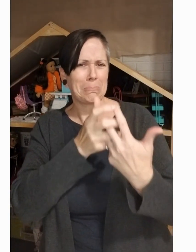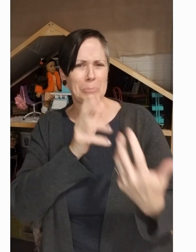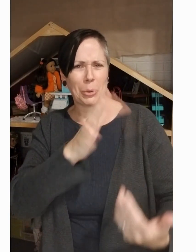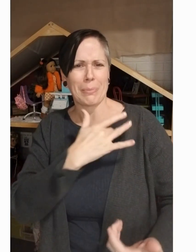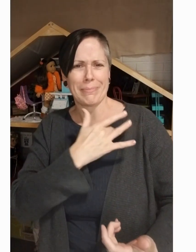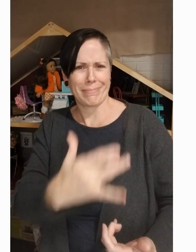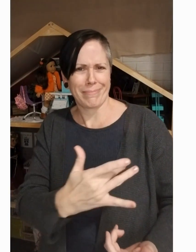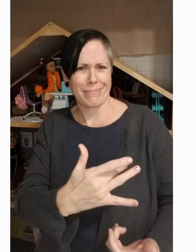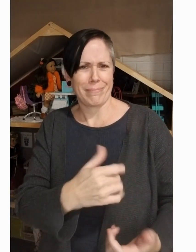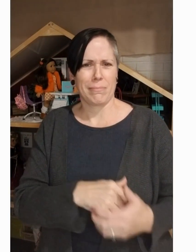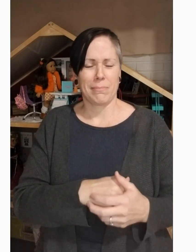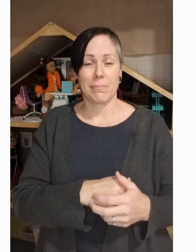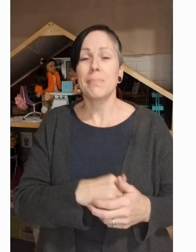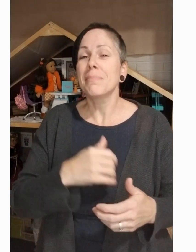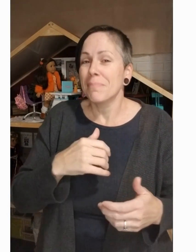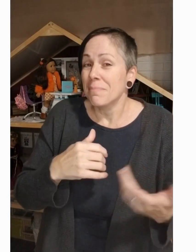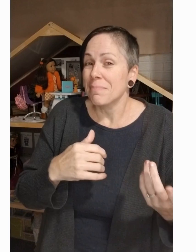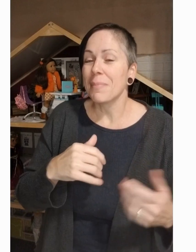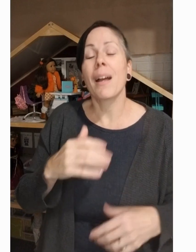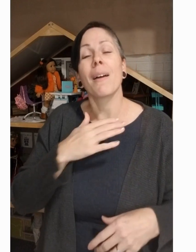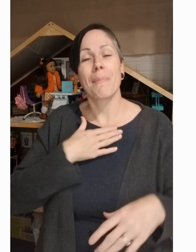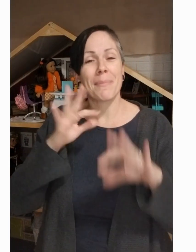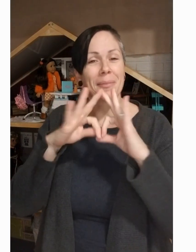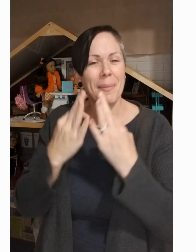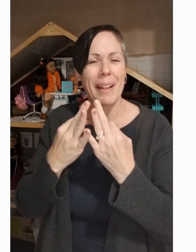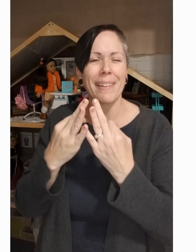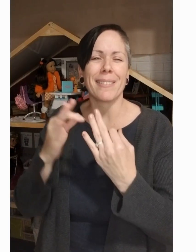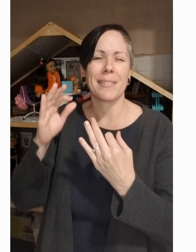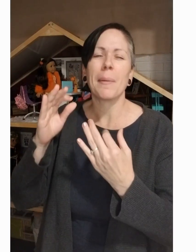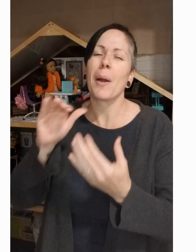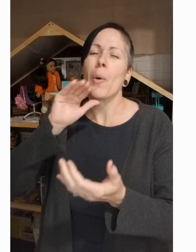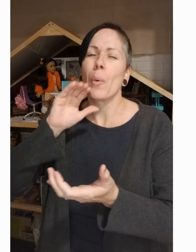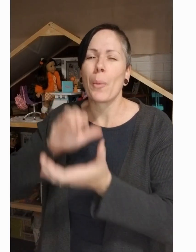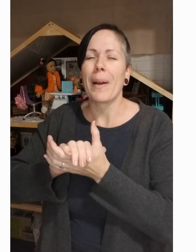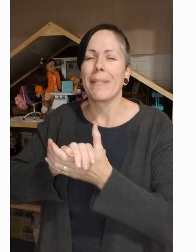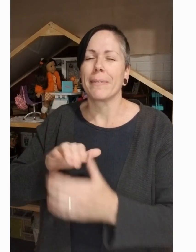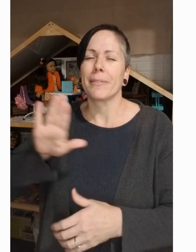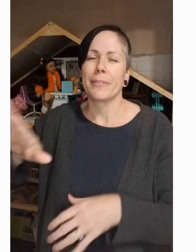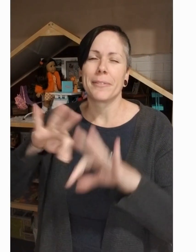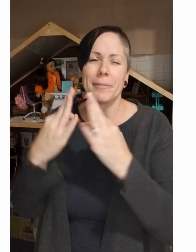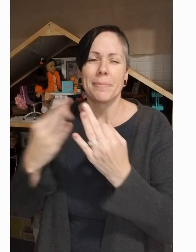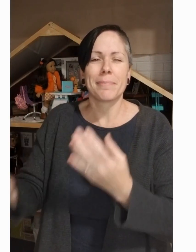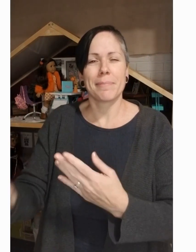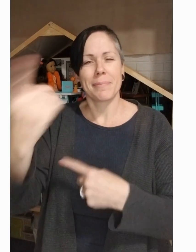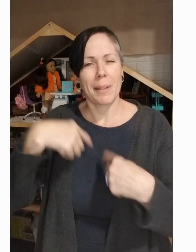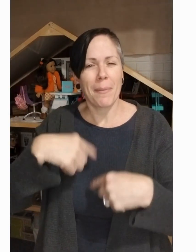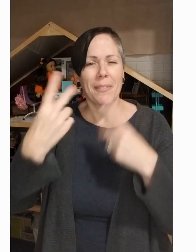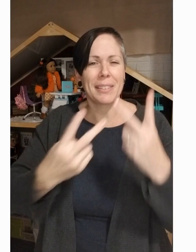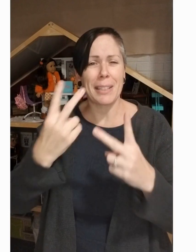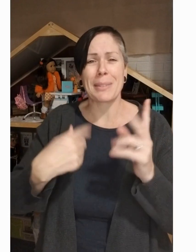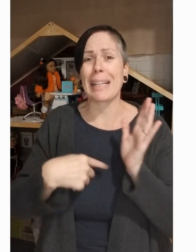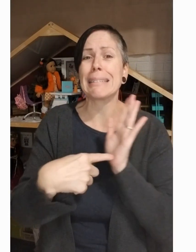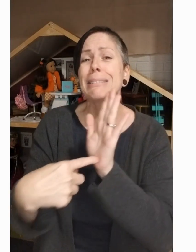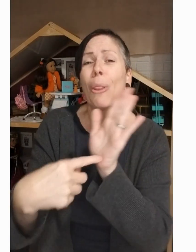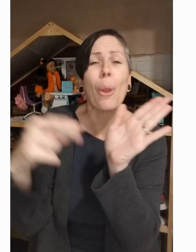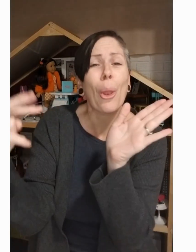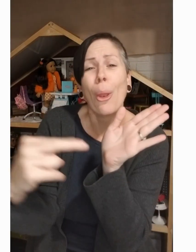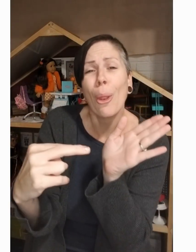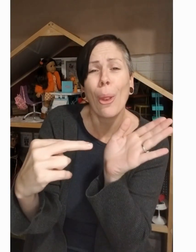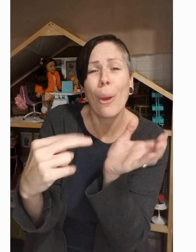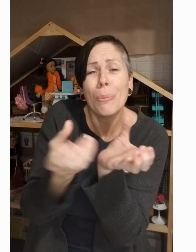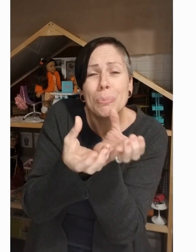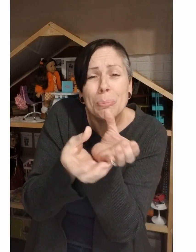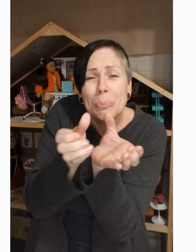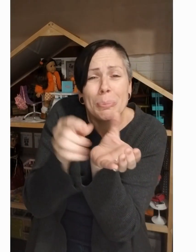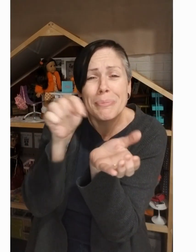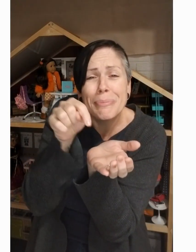family members, like my wife's family, came over and I was like, "I just have to show you this trail mix that I made." Like people were probably like, "What is wrong with her?" But I